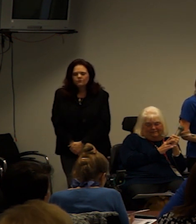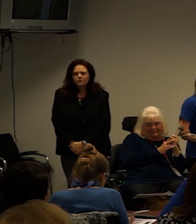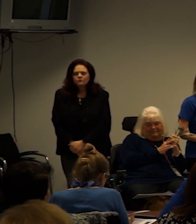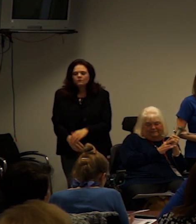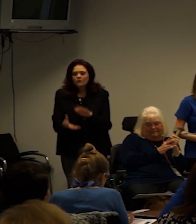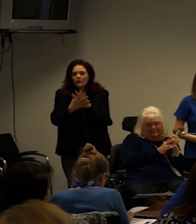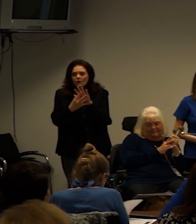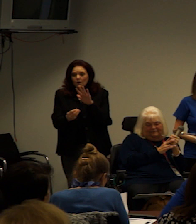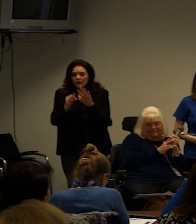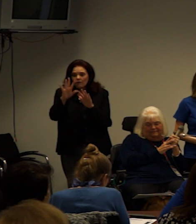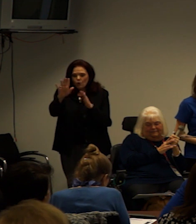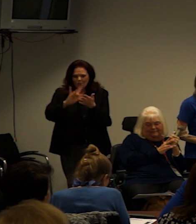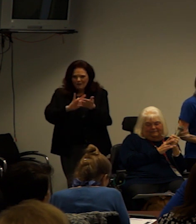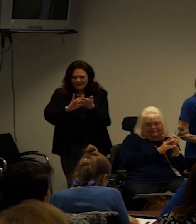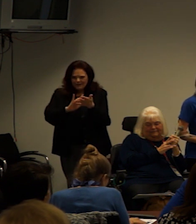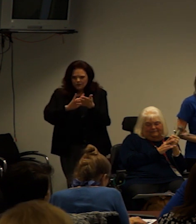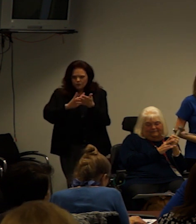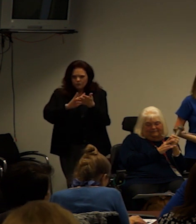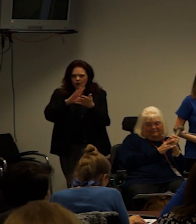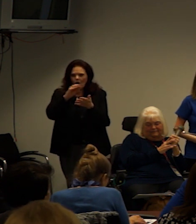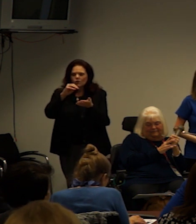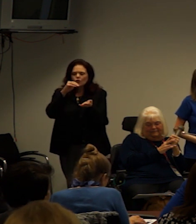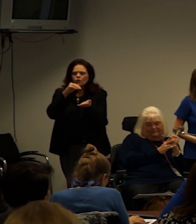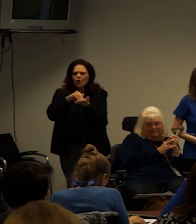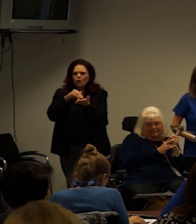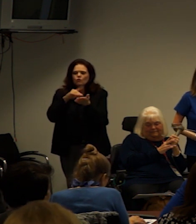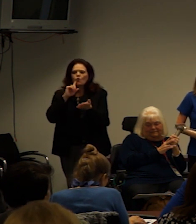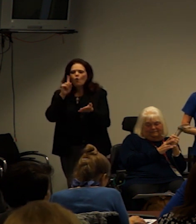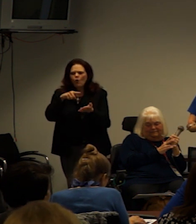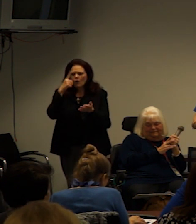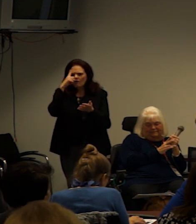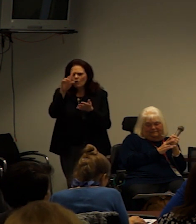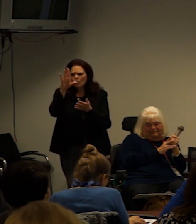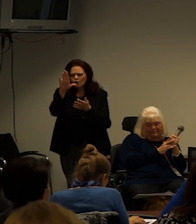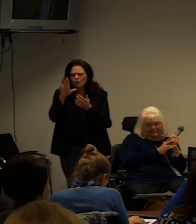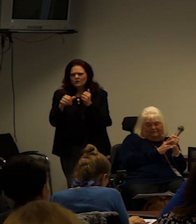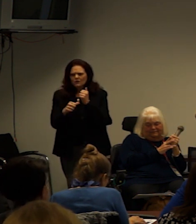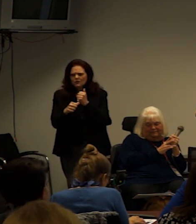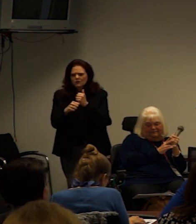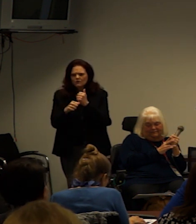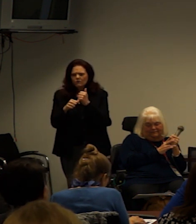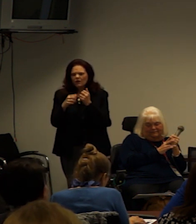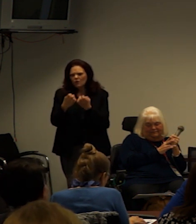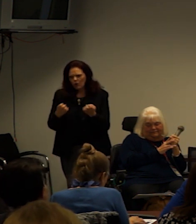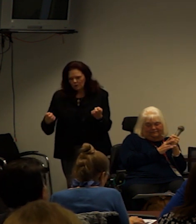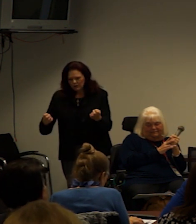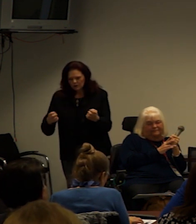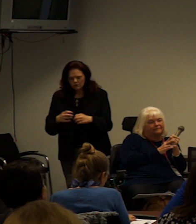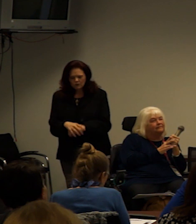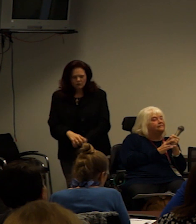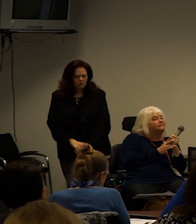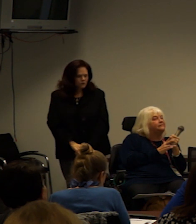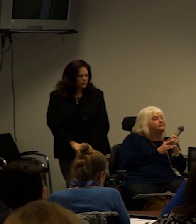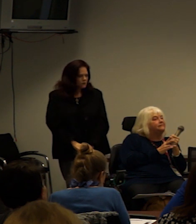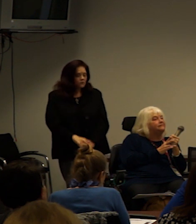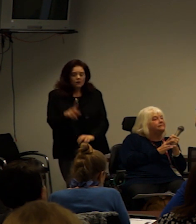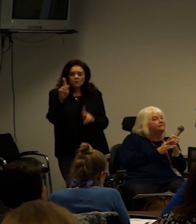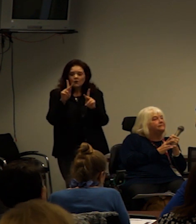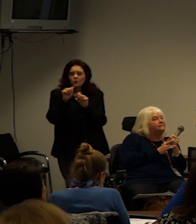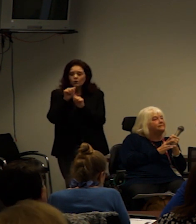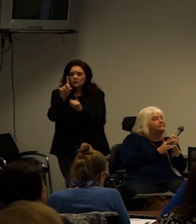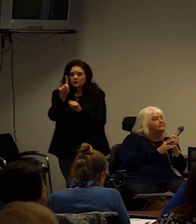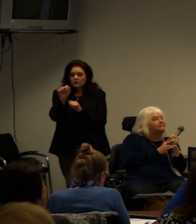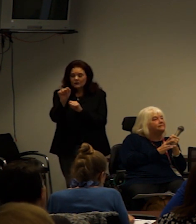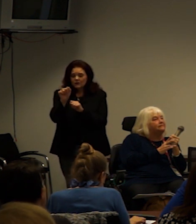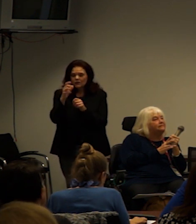Copies of prescriptions and doctor's orders for assistive devices. A lot of times, people with disabilities are getting their